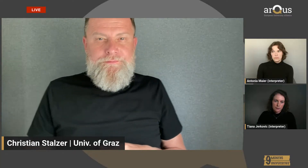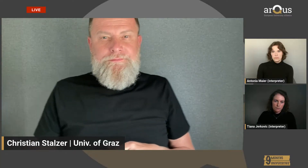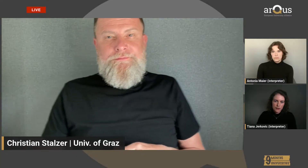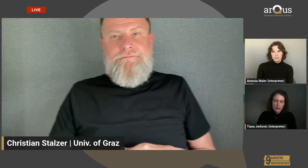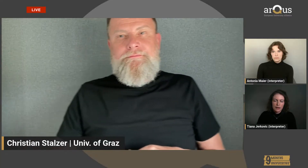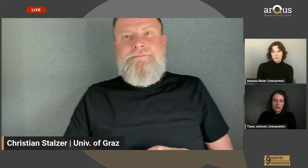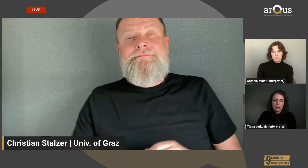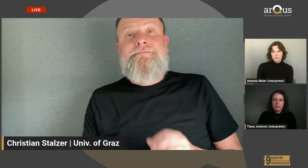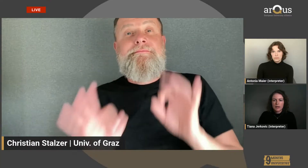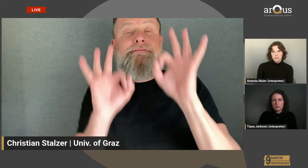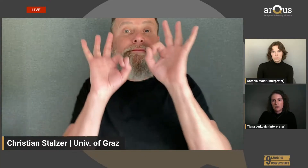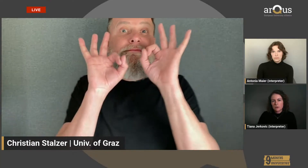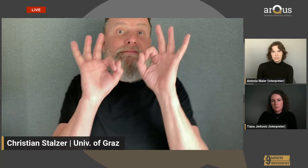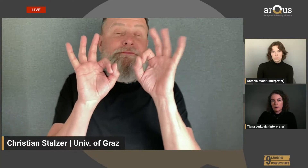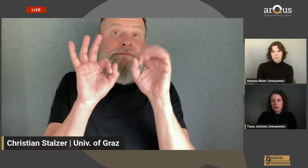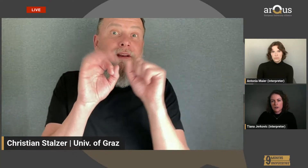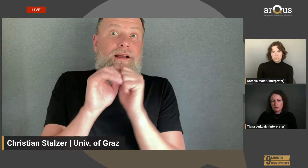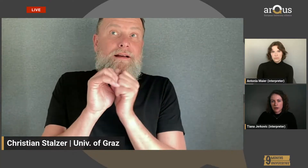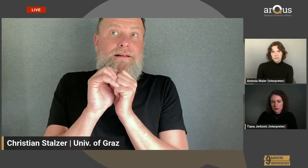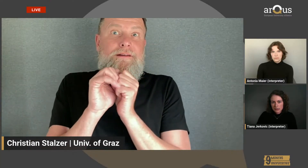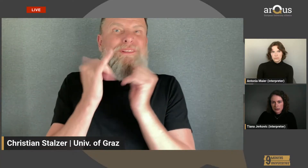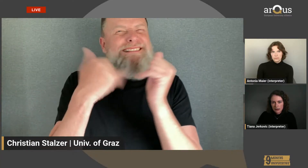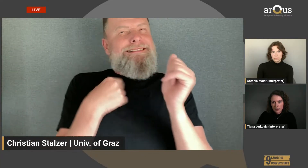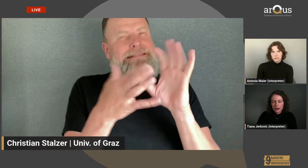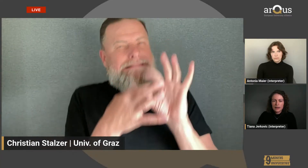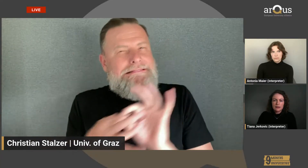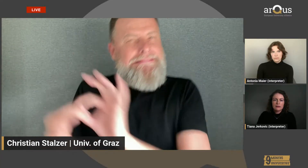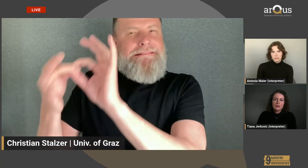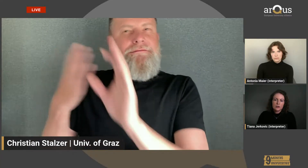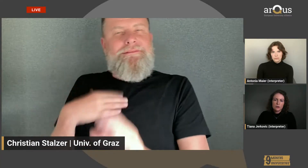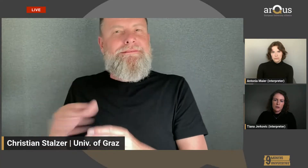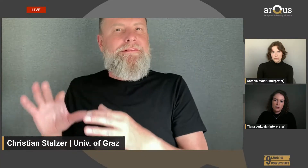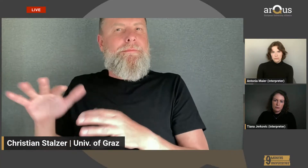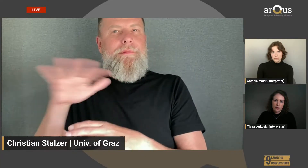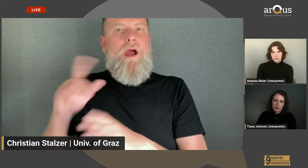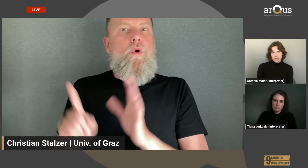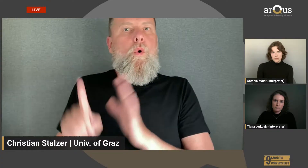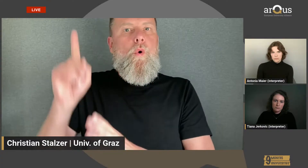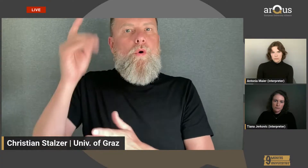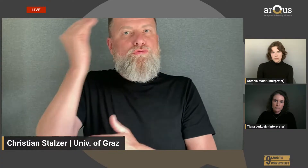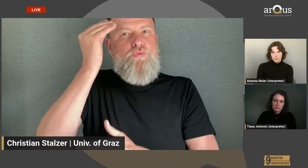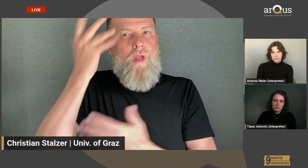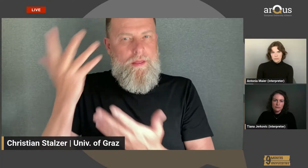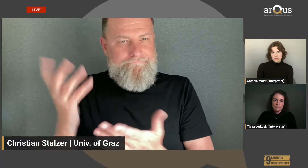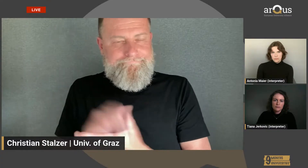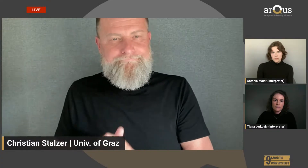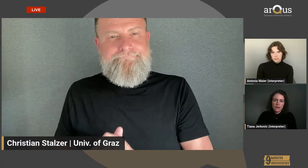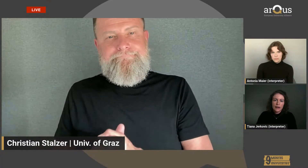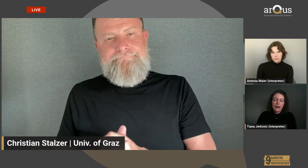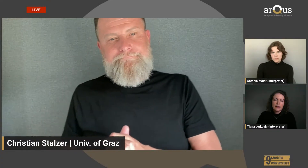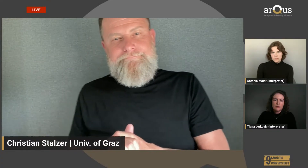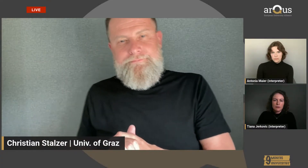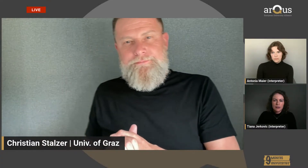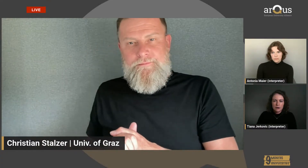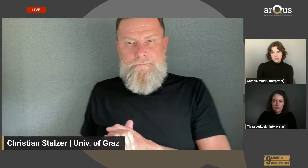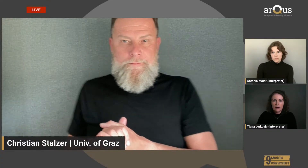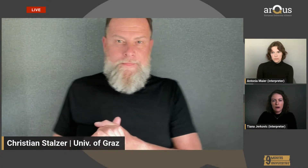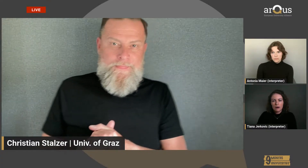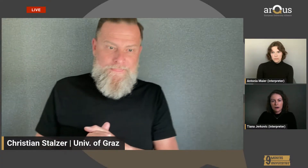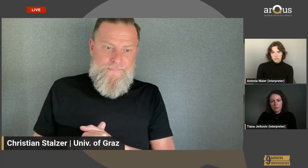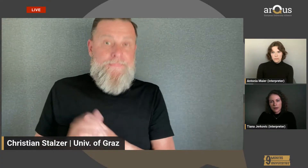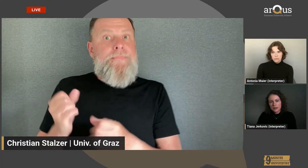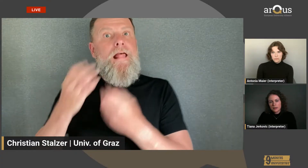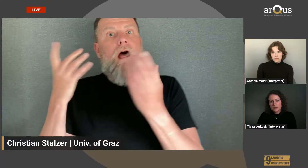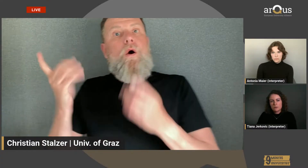for them, and that might pose barriers for us. And this should not be forgotten. And if we